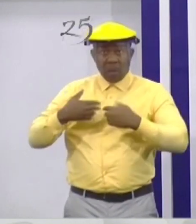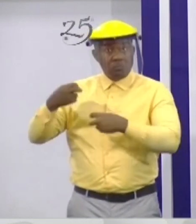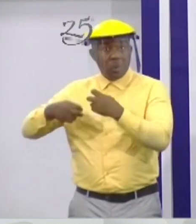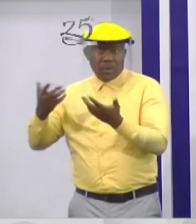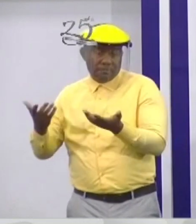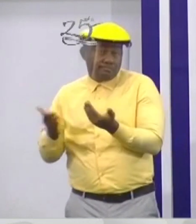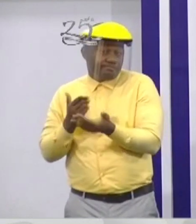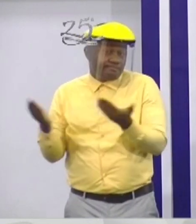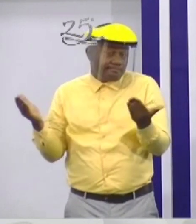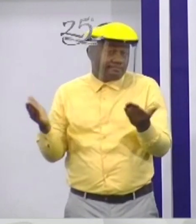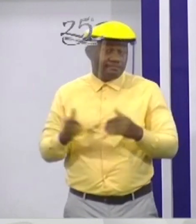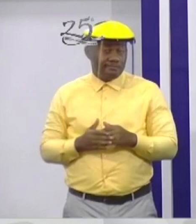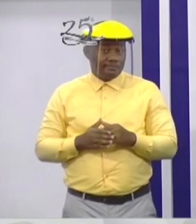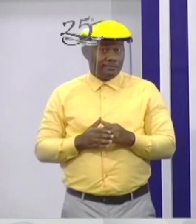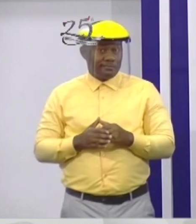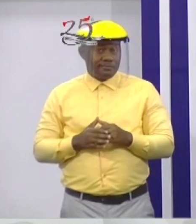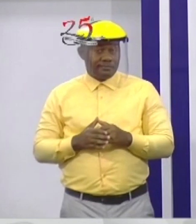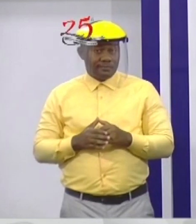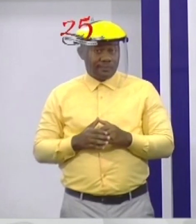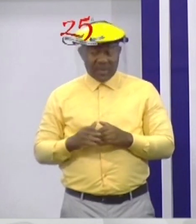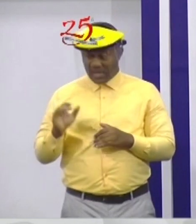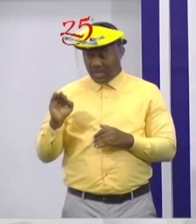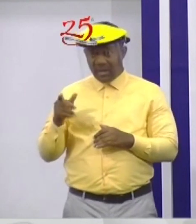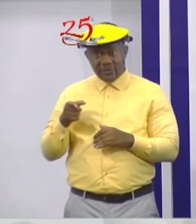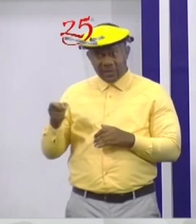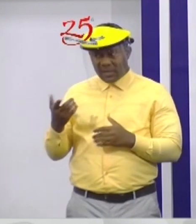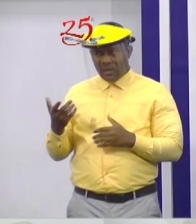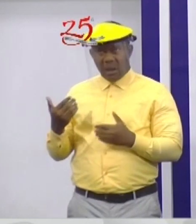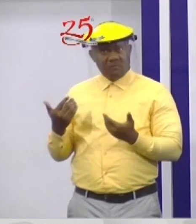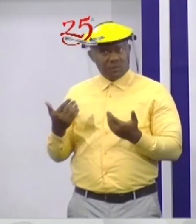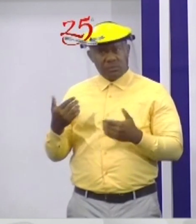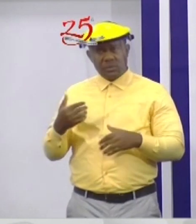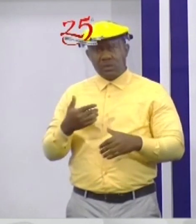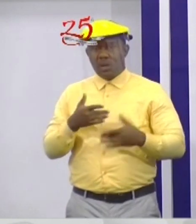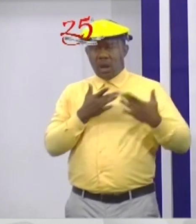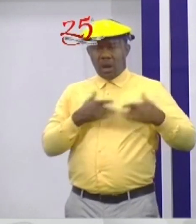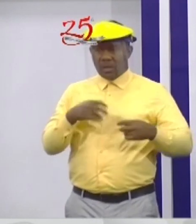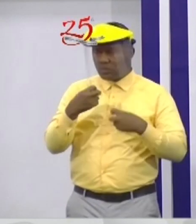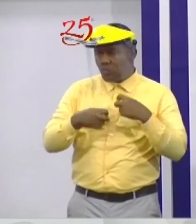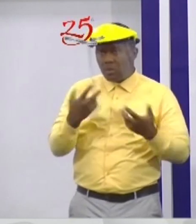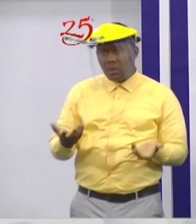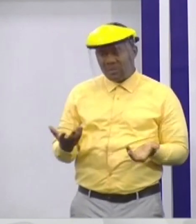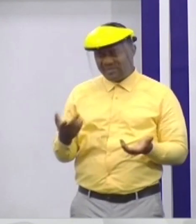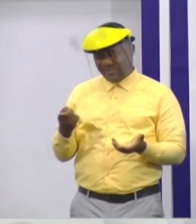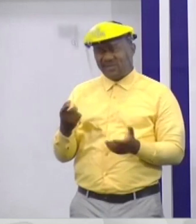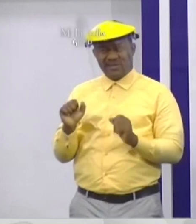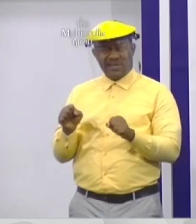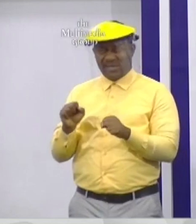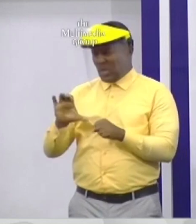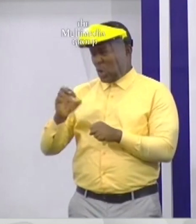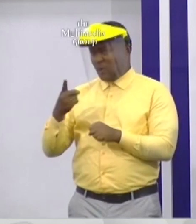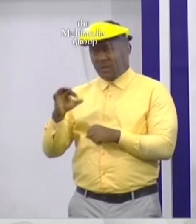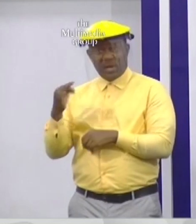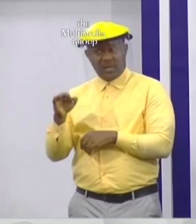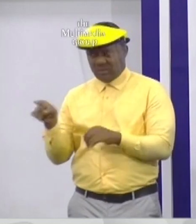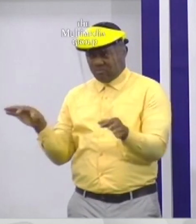death. And when they are present, they worsen the prognosis or the outcome of the